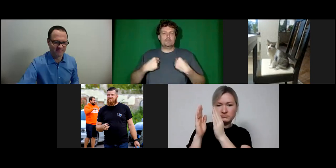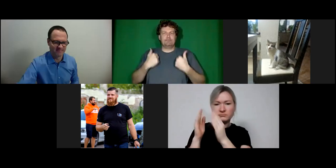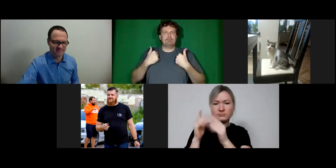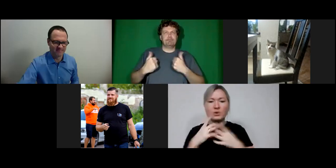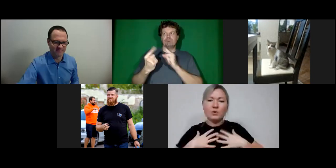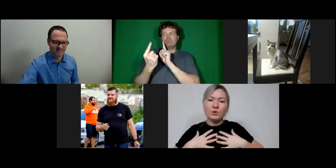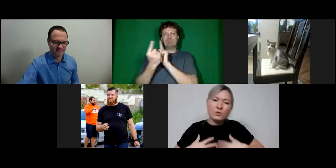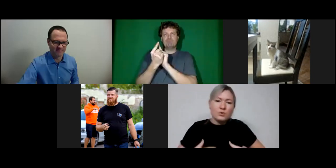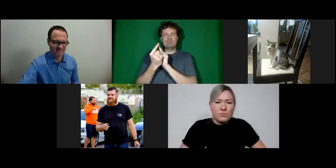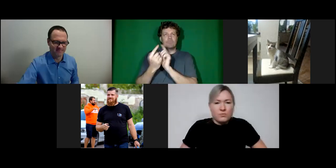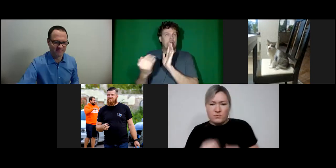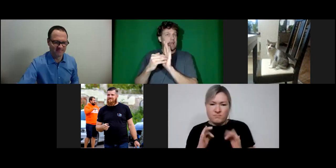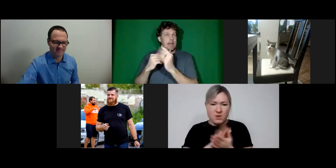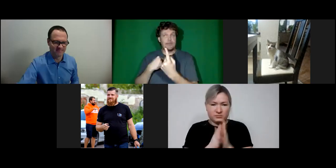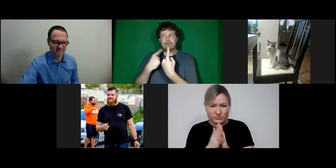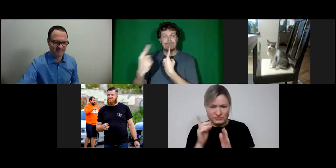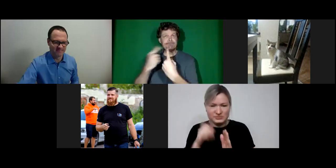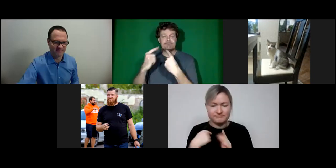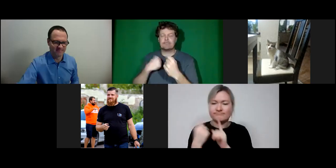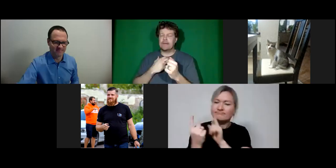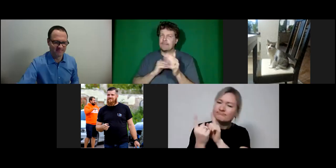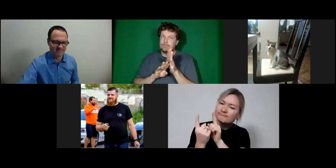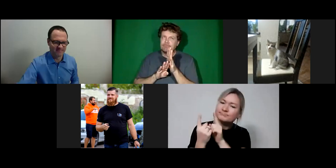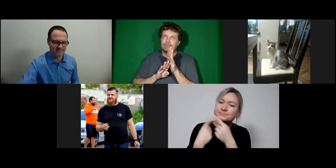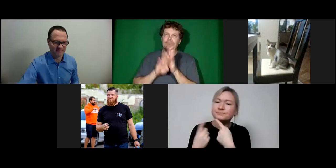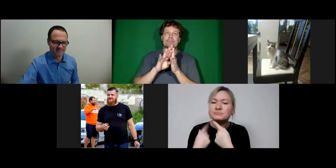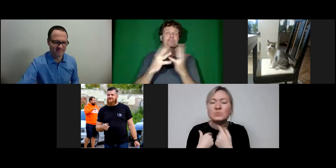I found an individual, a personal trainer.